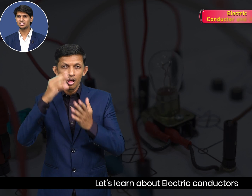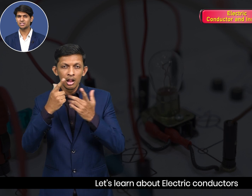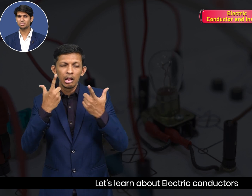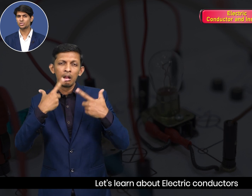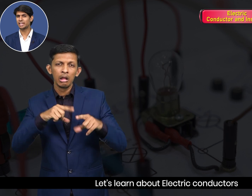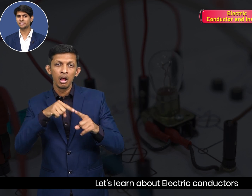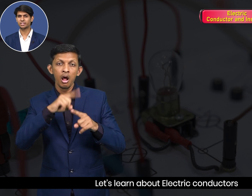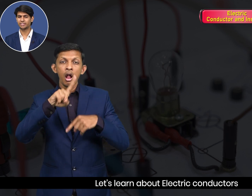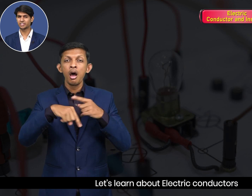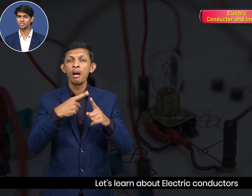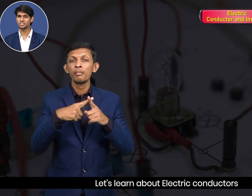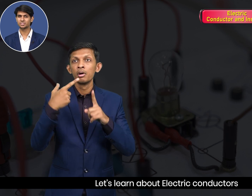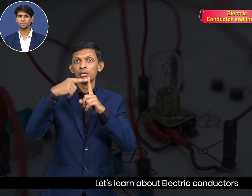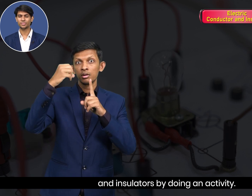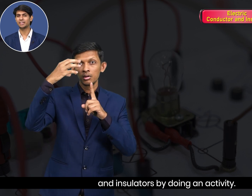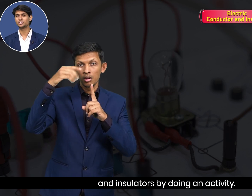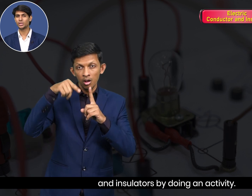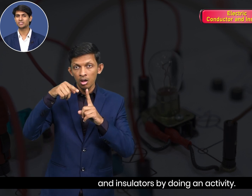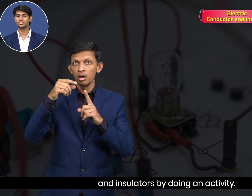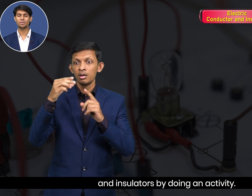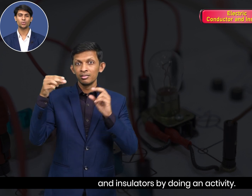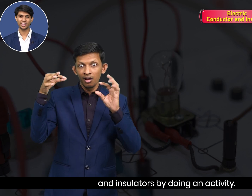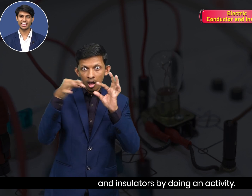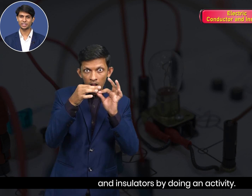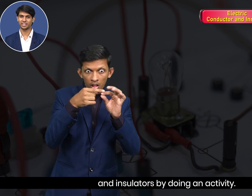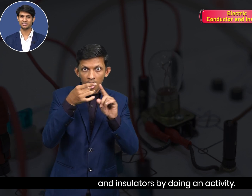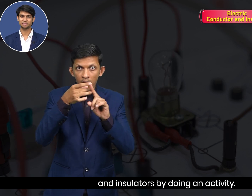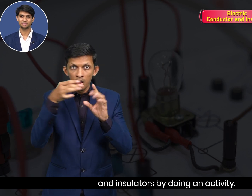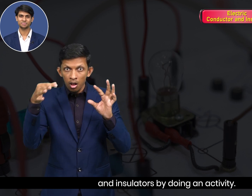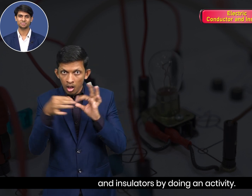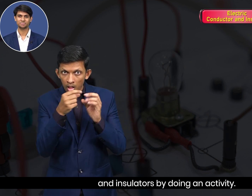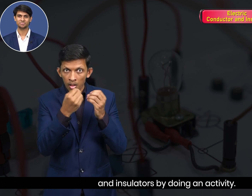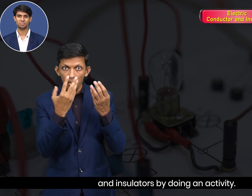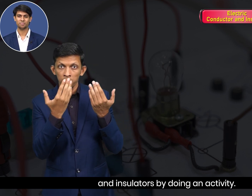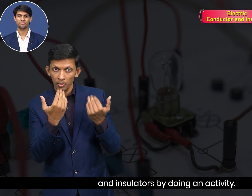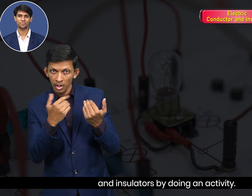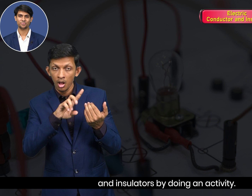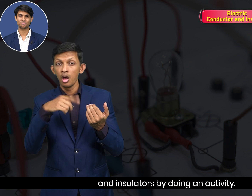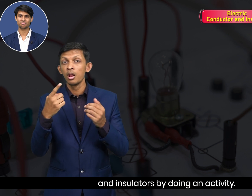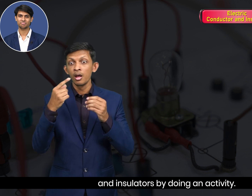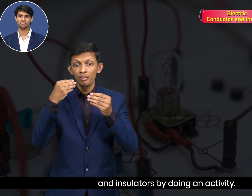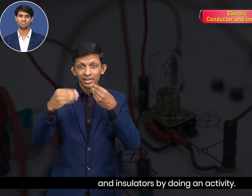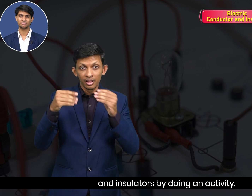Let's learn about electric conductors and insulators by doing an activity.